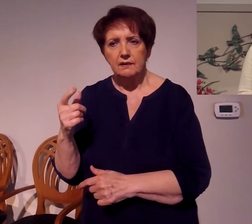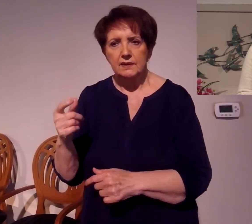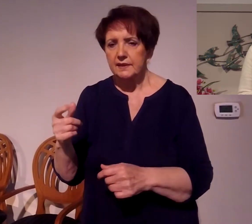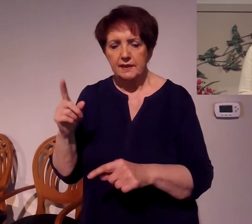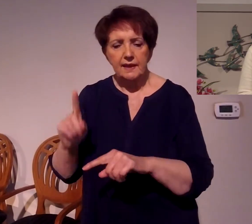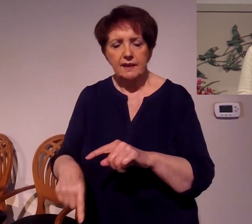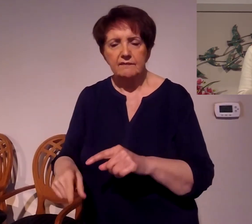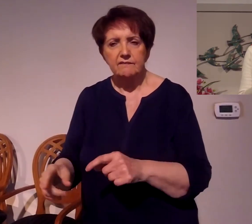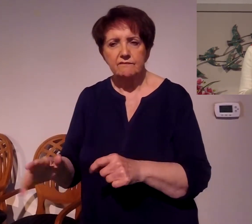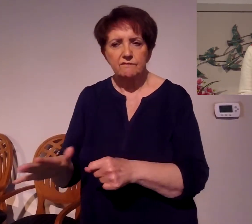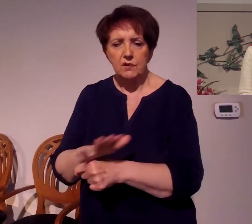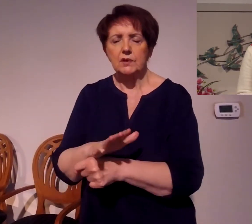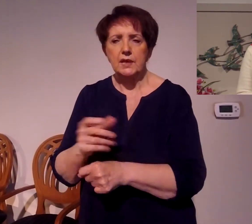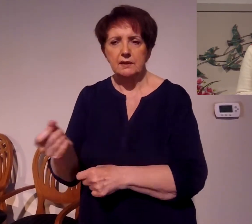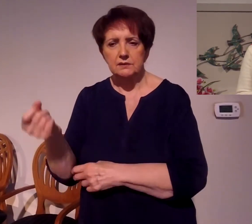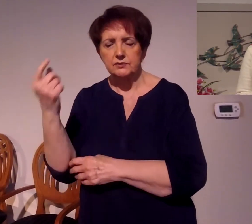fully